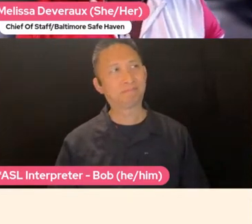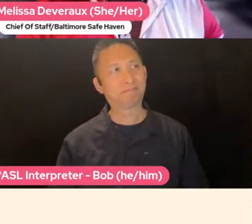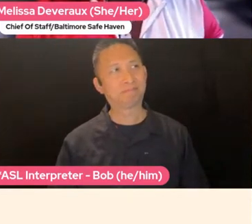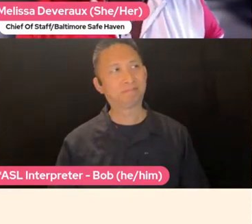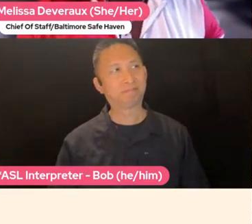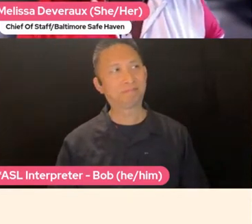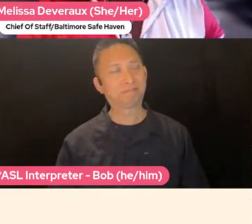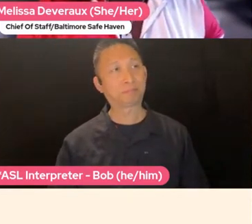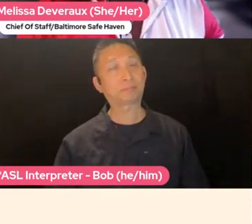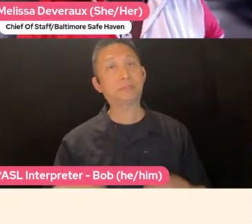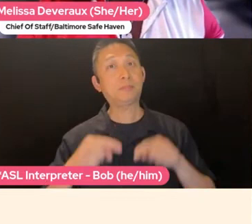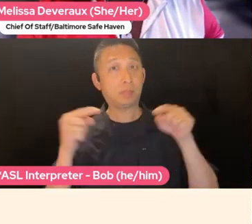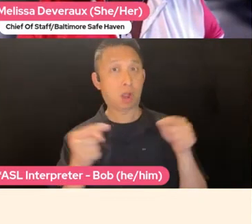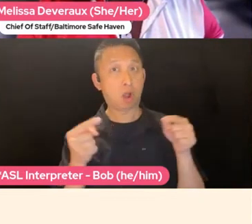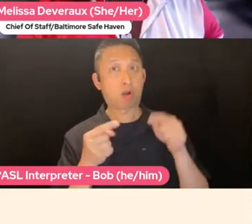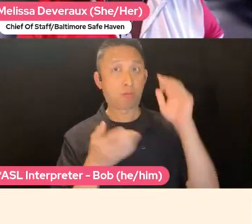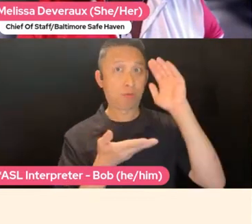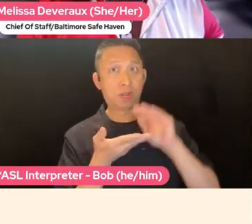Harm reduction.